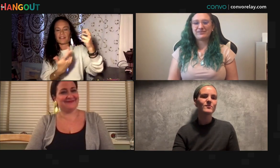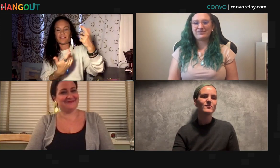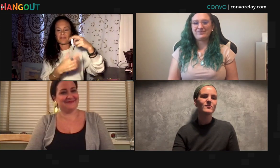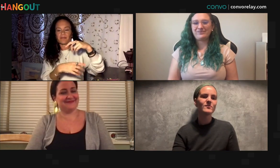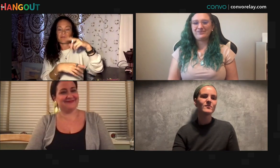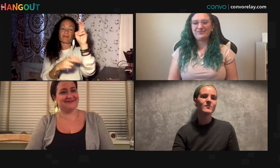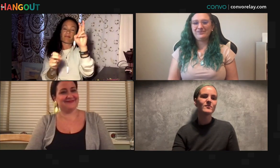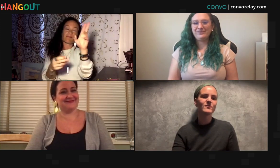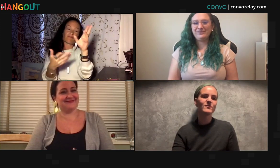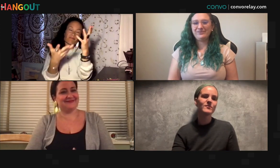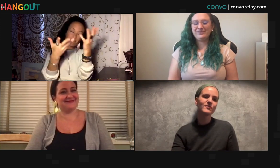for days,